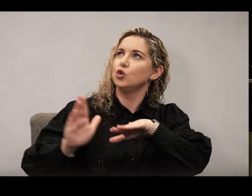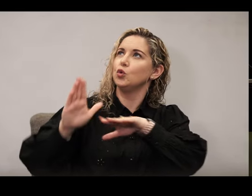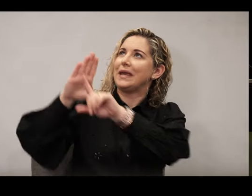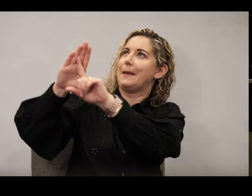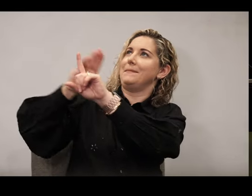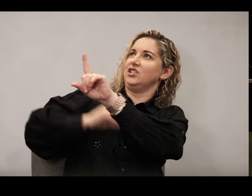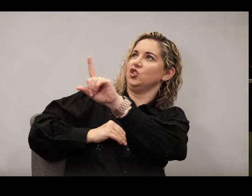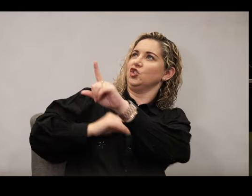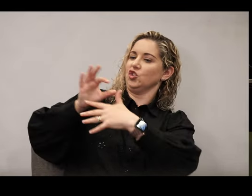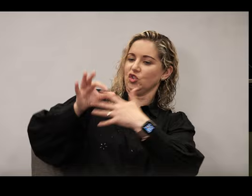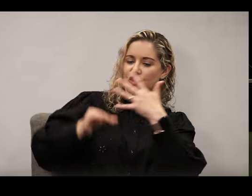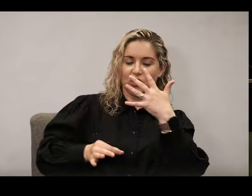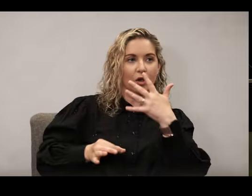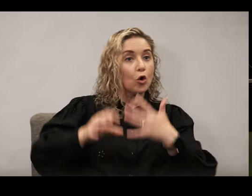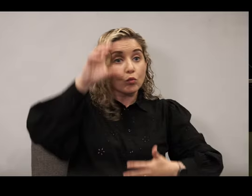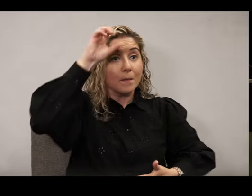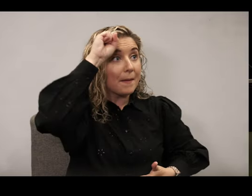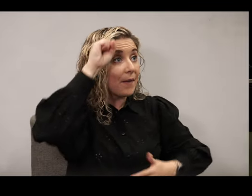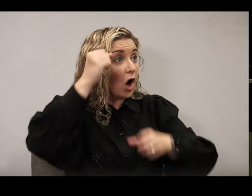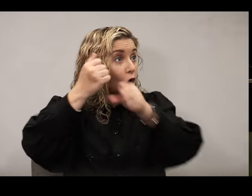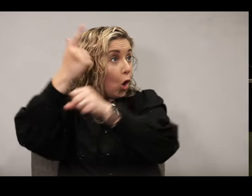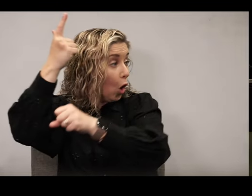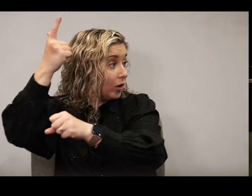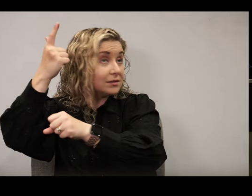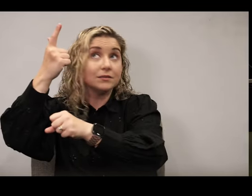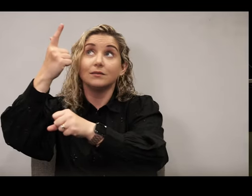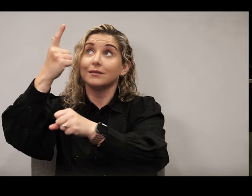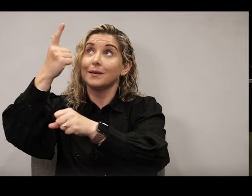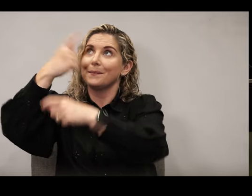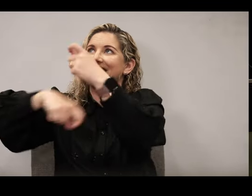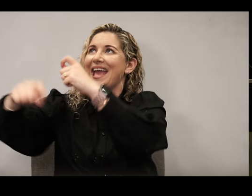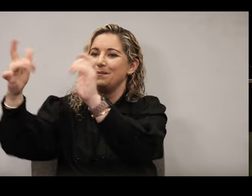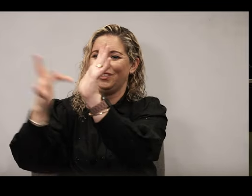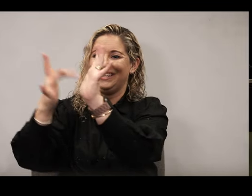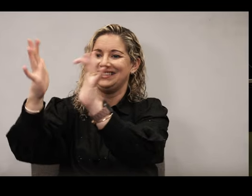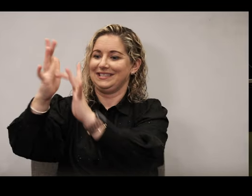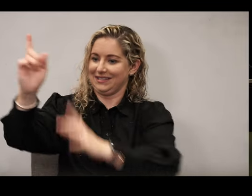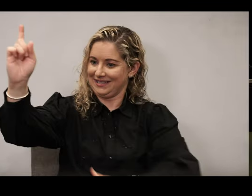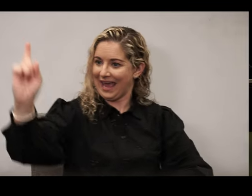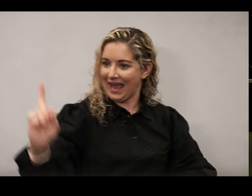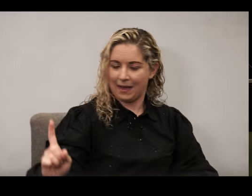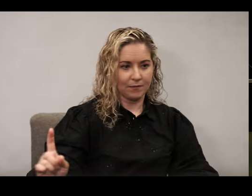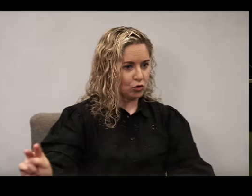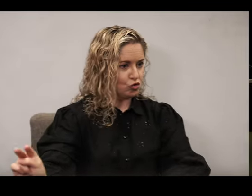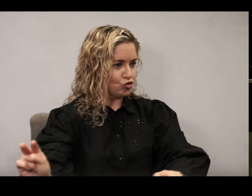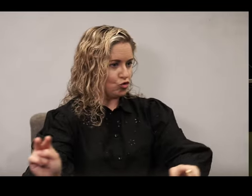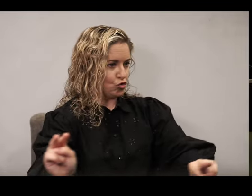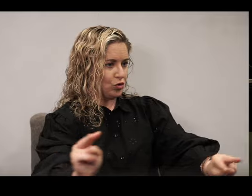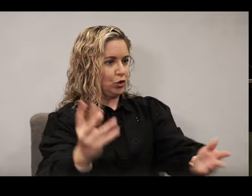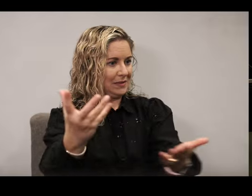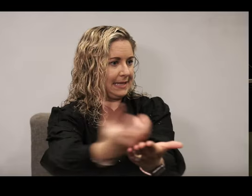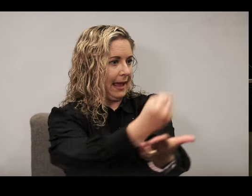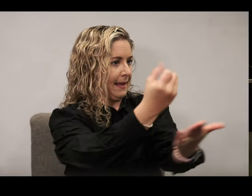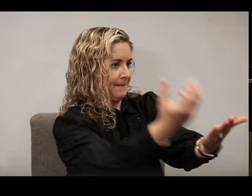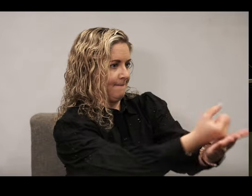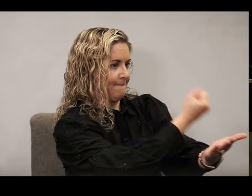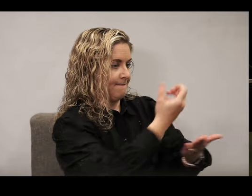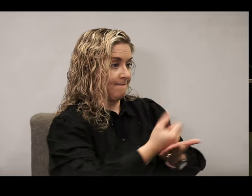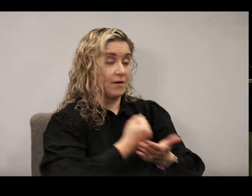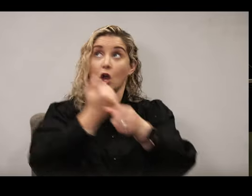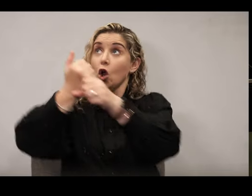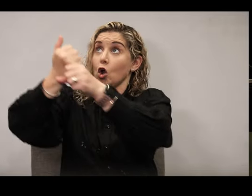came on a rescue mission to save us and to renew the image of God in us. God sent his son. God the